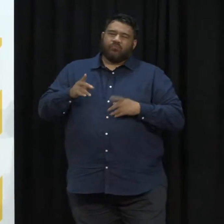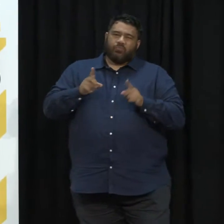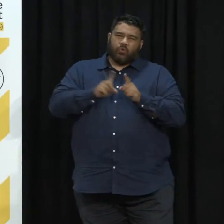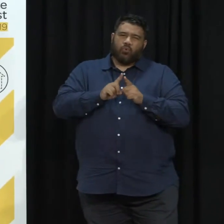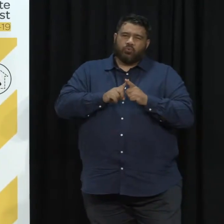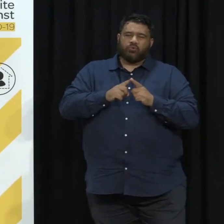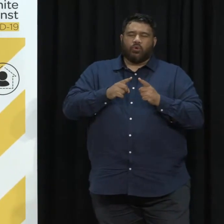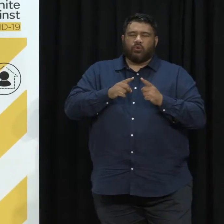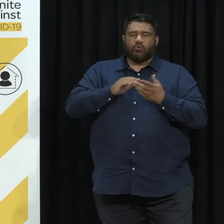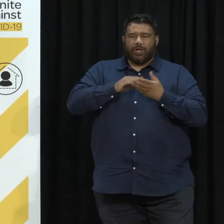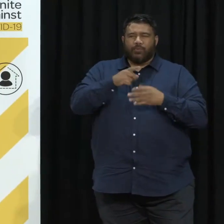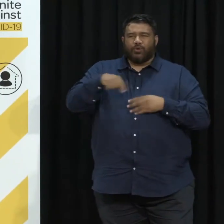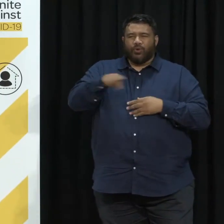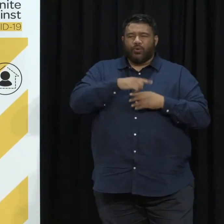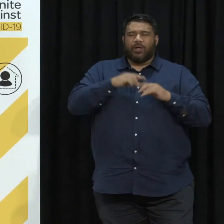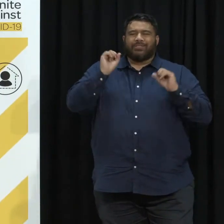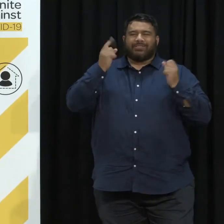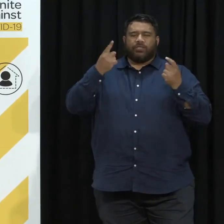is rather